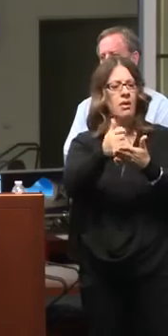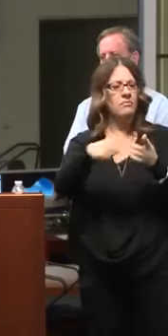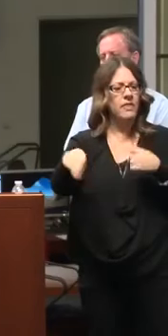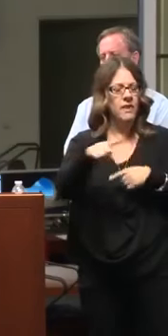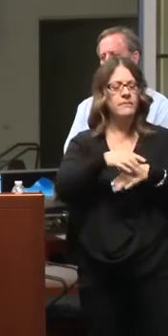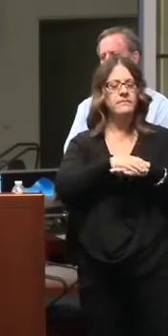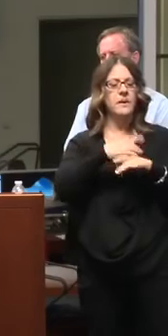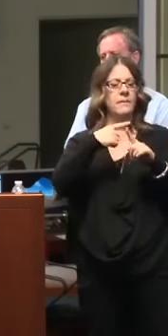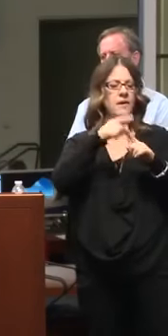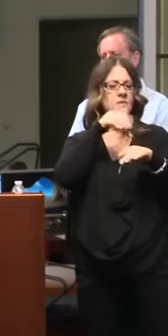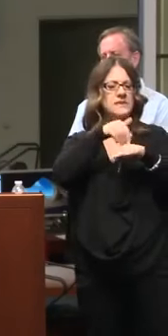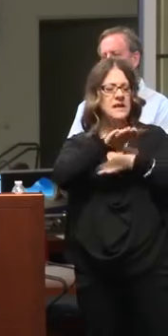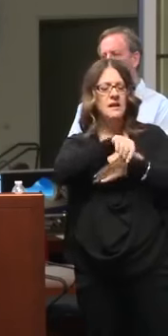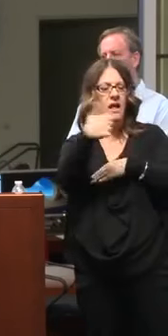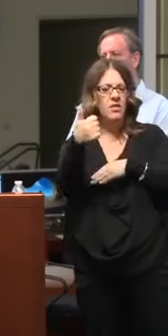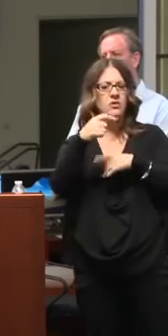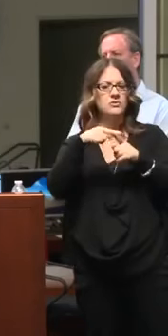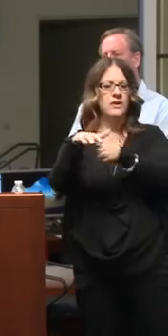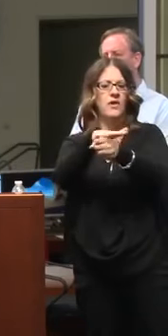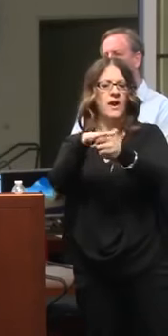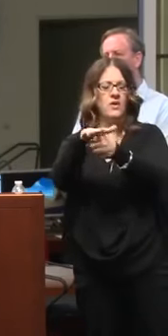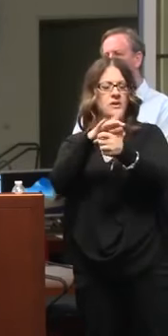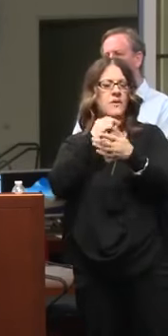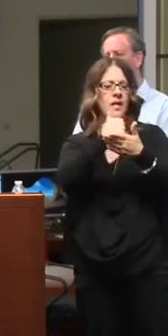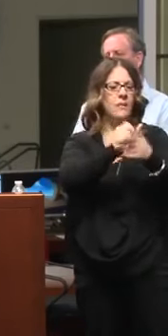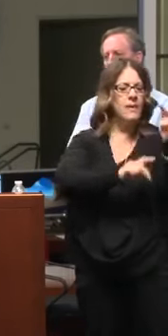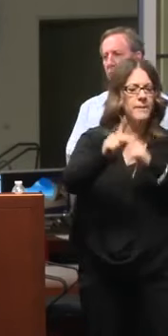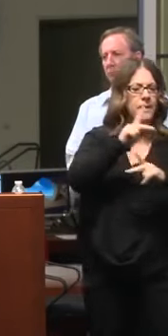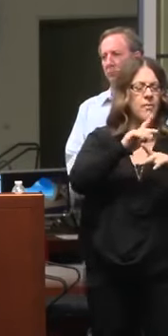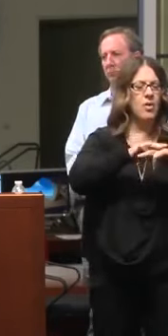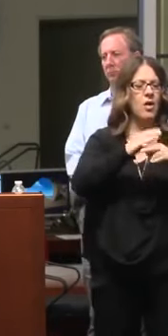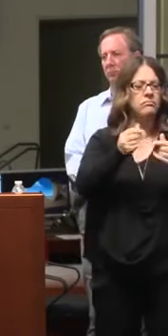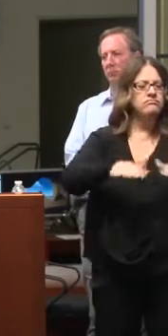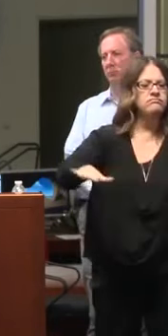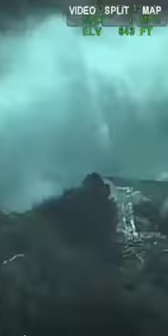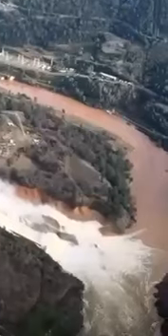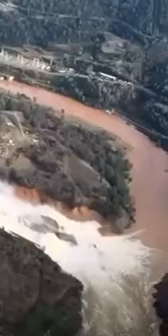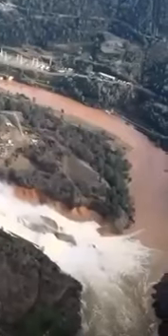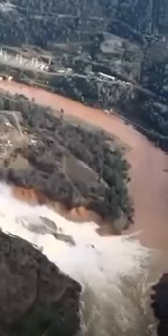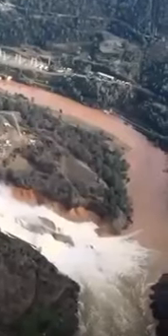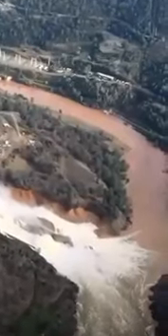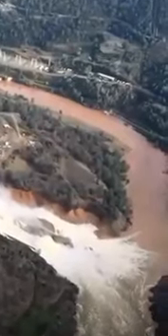going to be sending mass care and shelter units that can shelter either responders or displaced people.